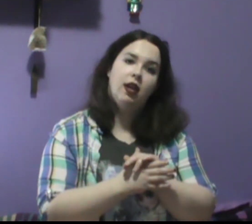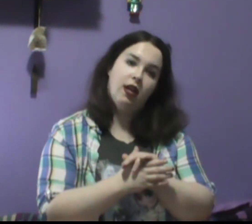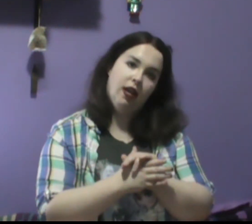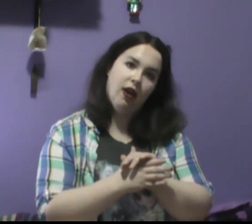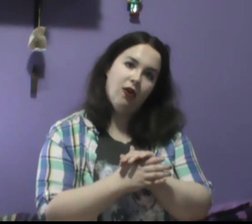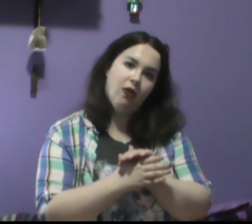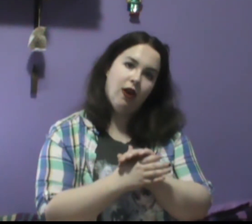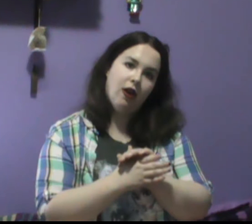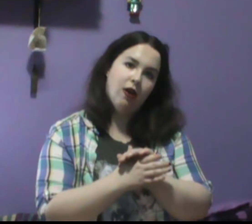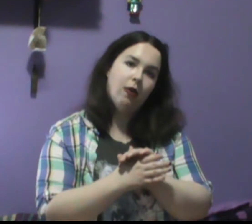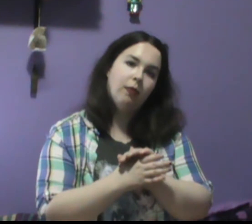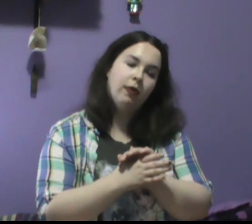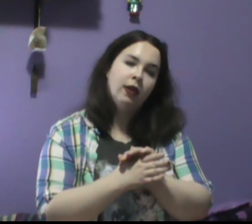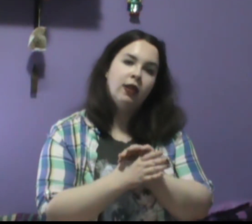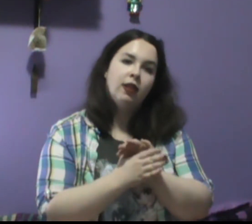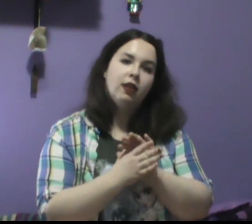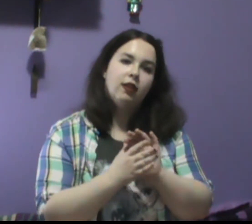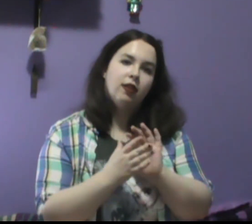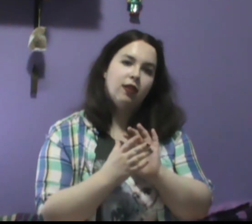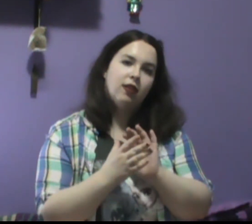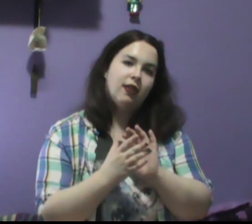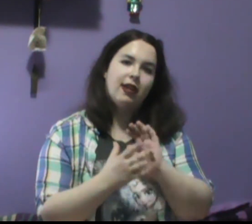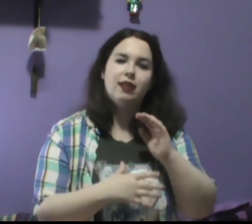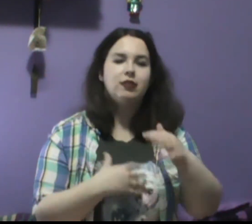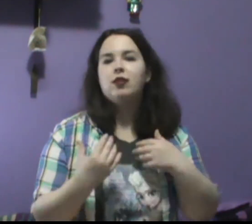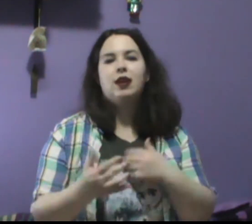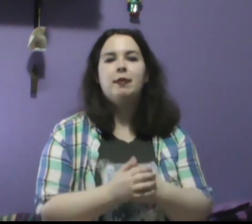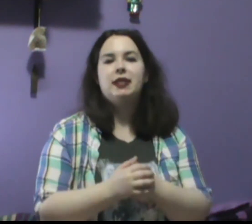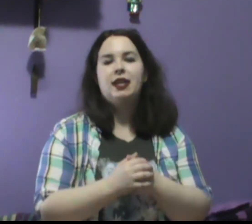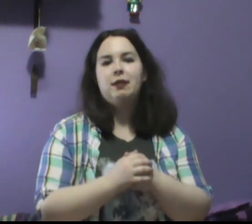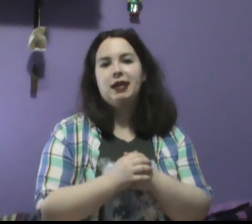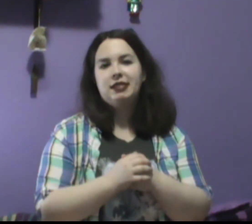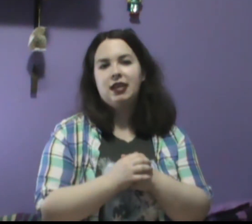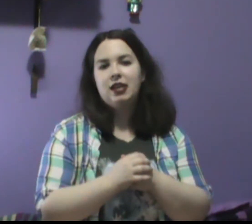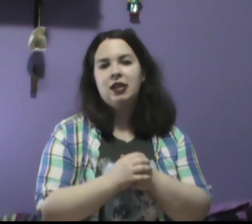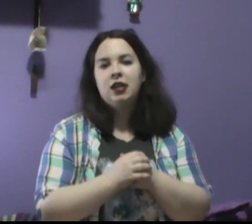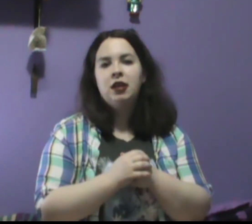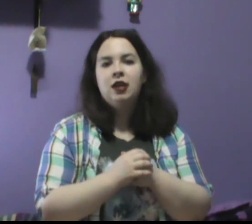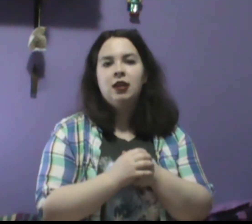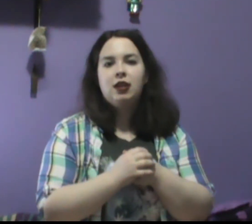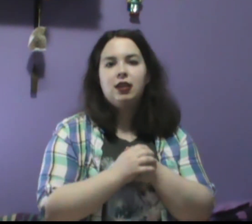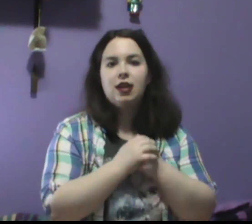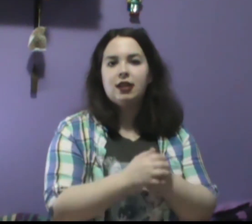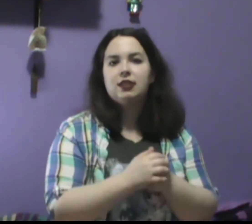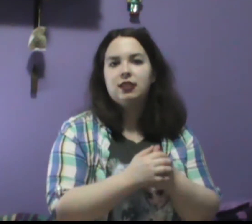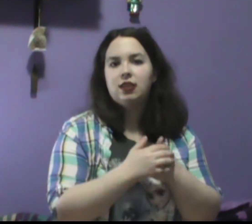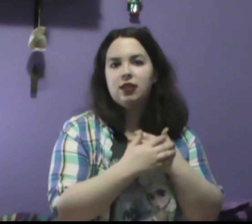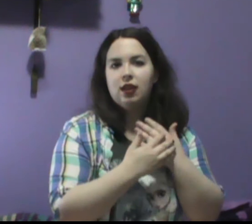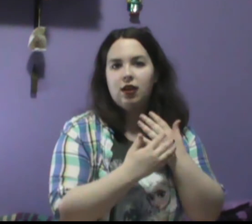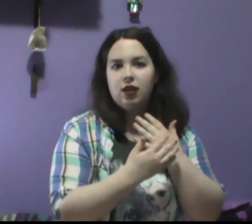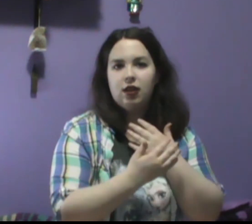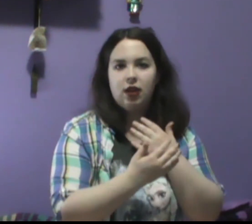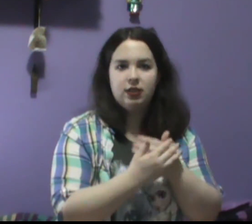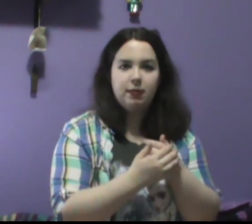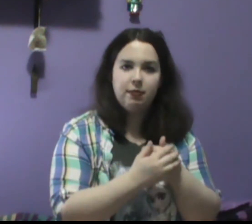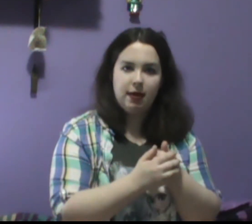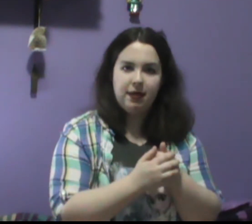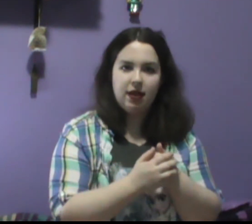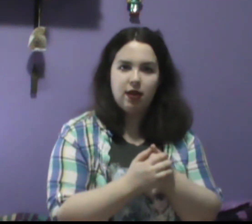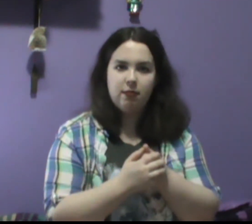and how the sort of comment that he makes that yes, the husband might be gone,